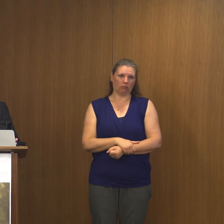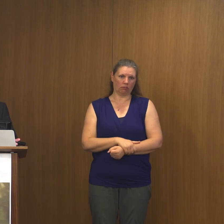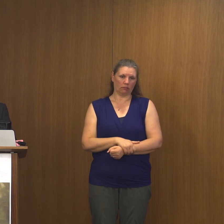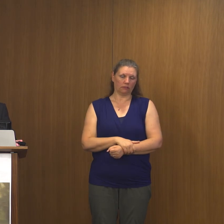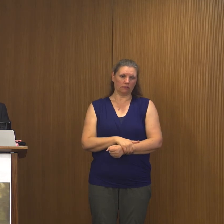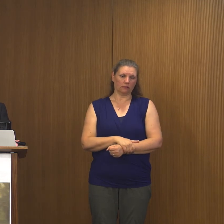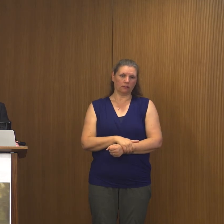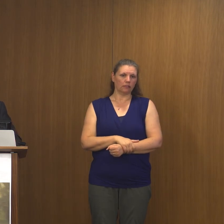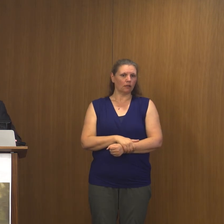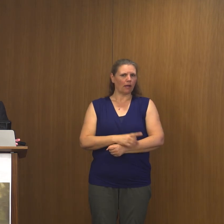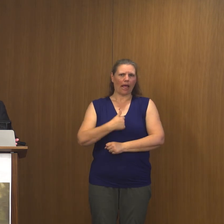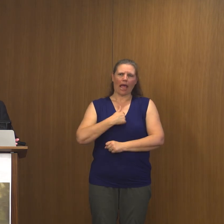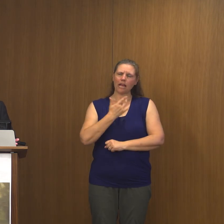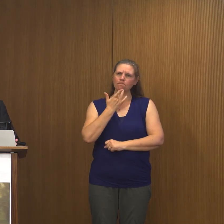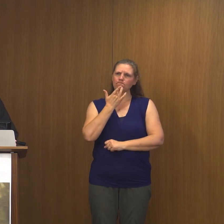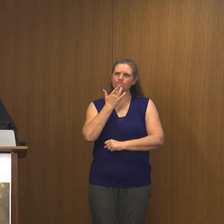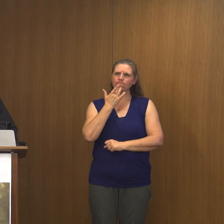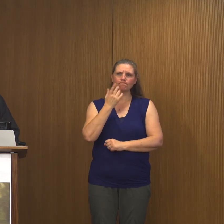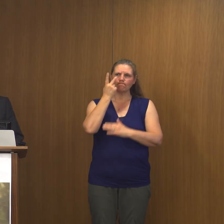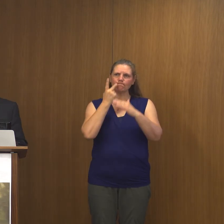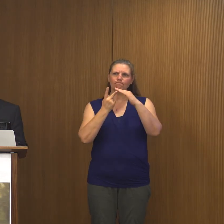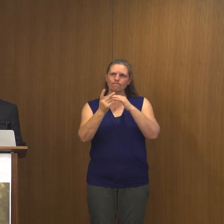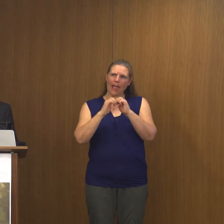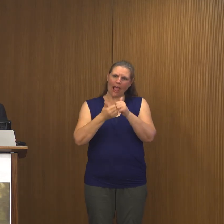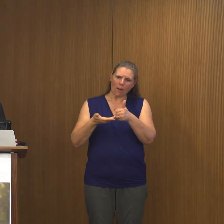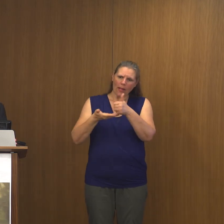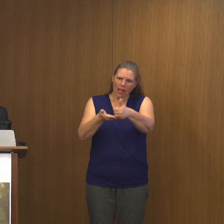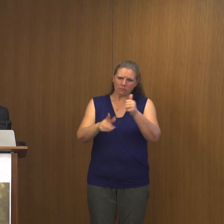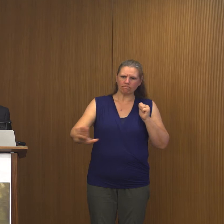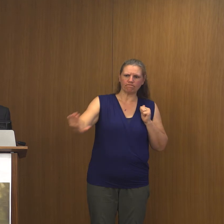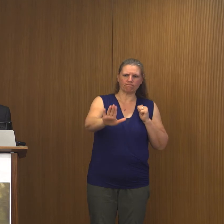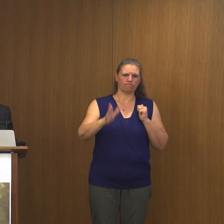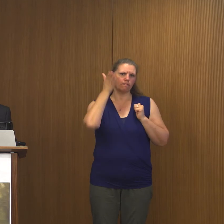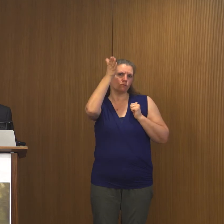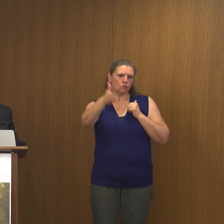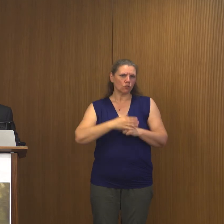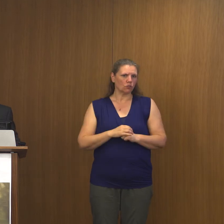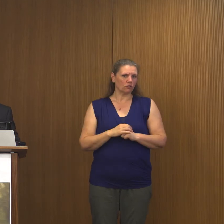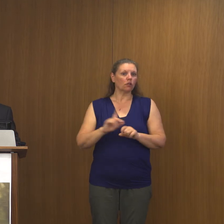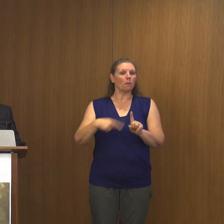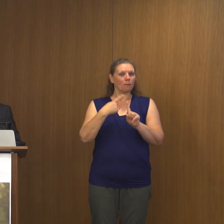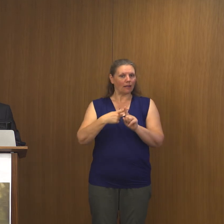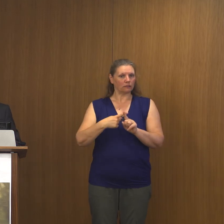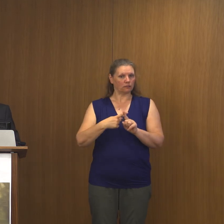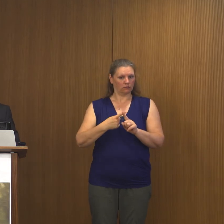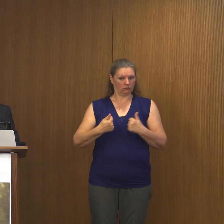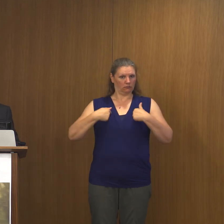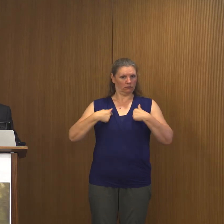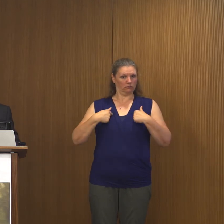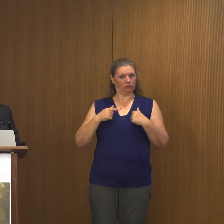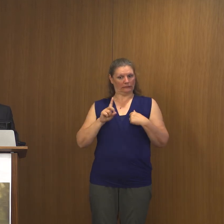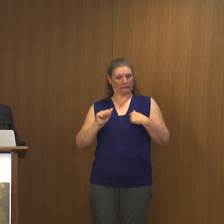But I'm left wondering what we can do to better raise the awareness of the range of supports that are available and the rights that we have as people with